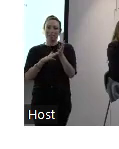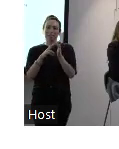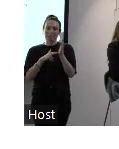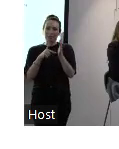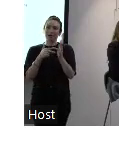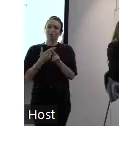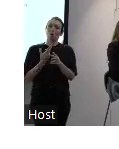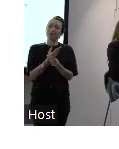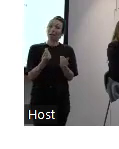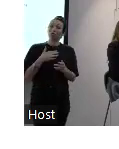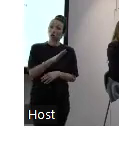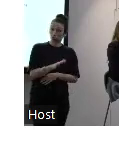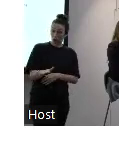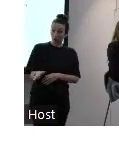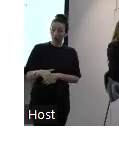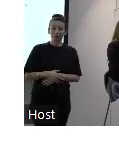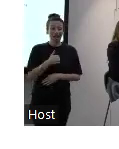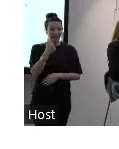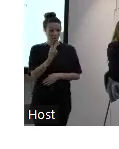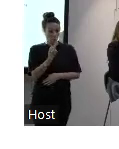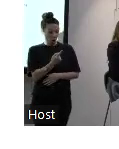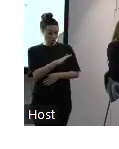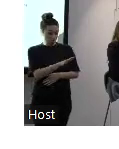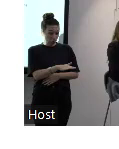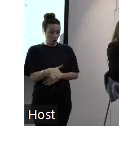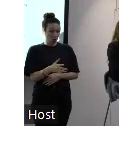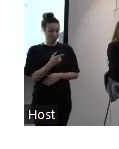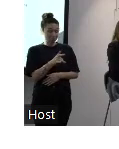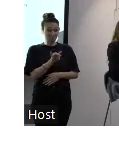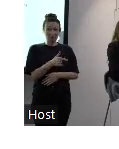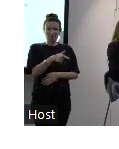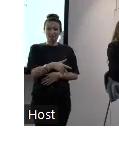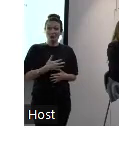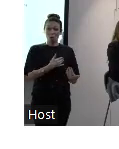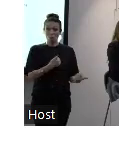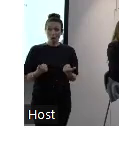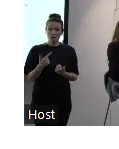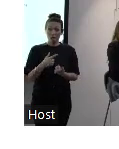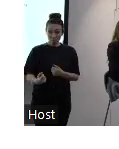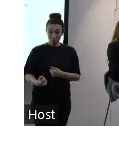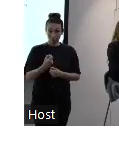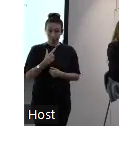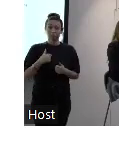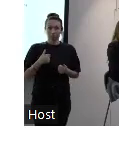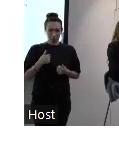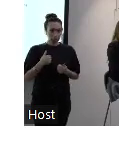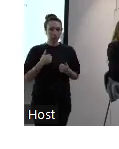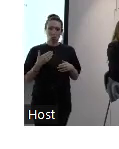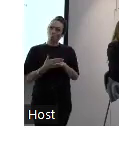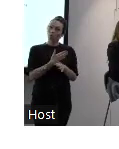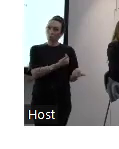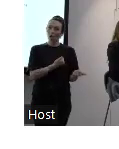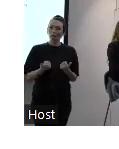children. So if you have children who are doing well on these treatments and they can function well in their